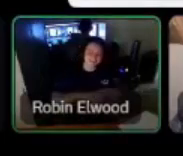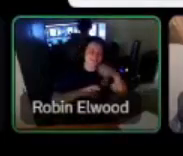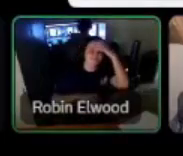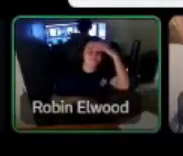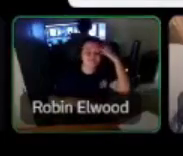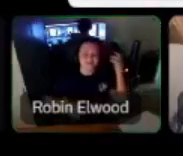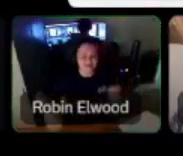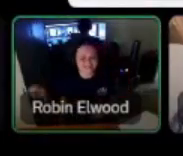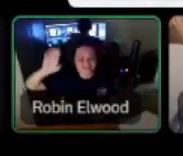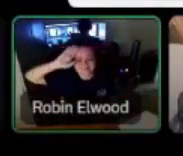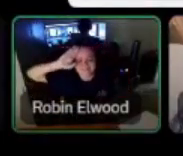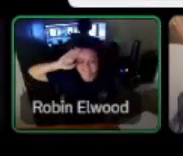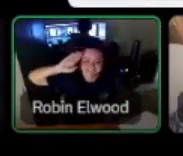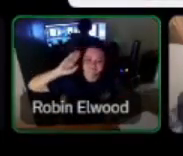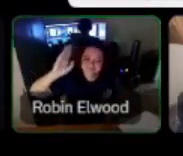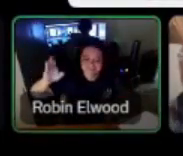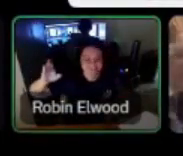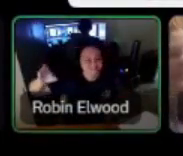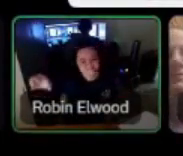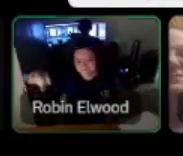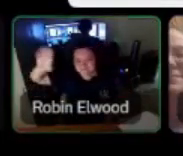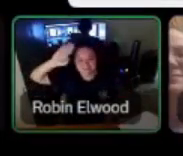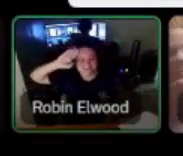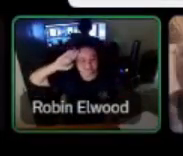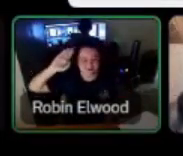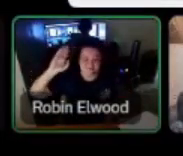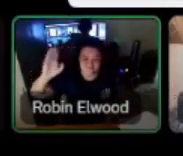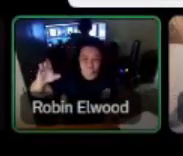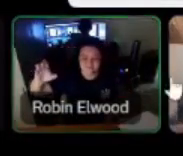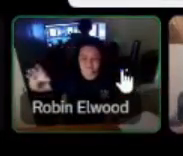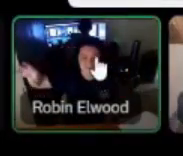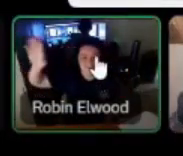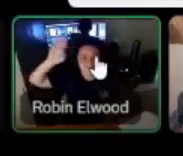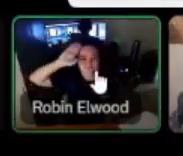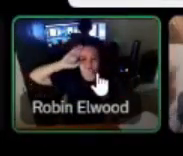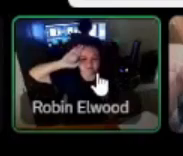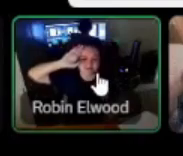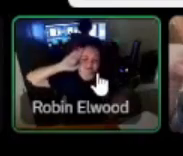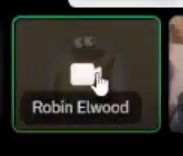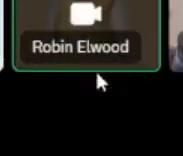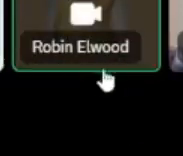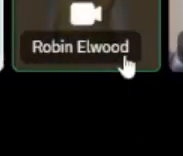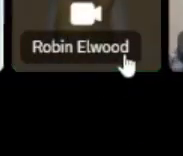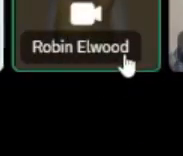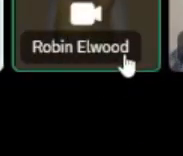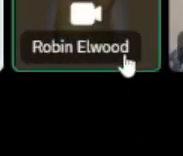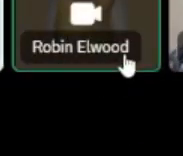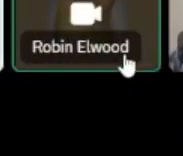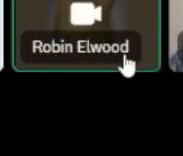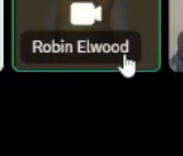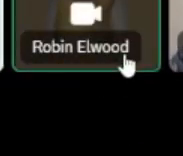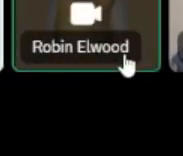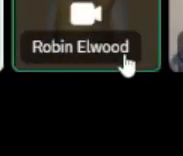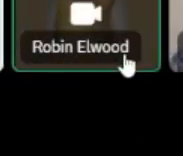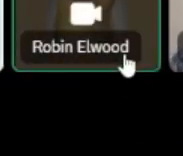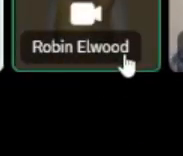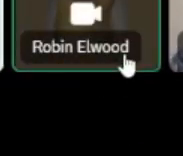Okay. Hello. This is basic one. It goes from the forehead-ish to just